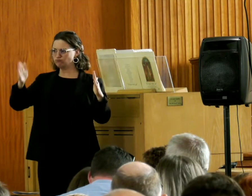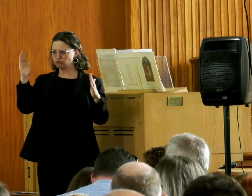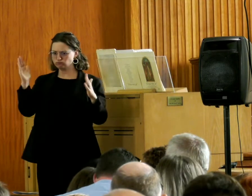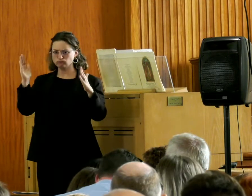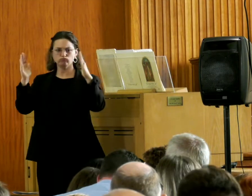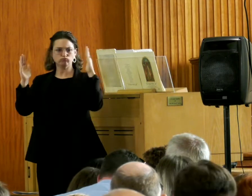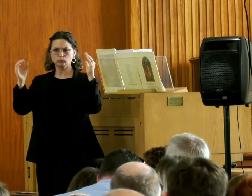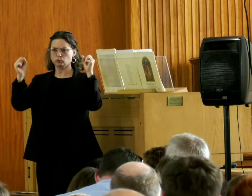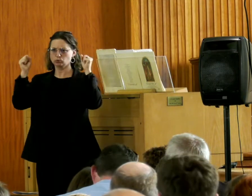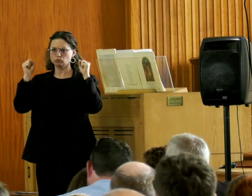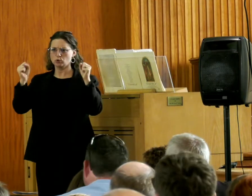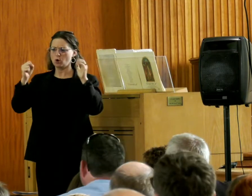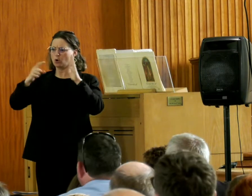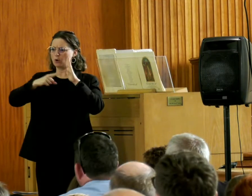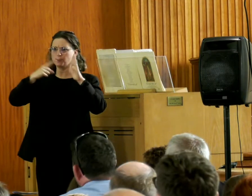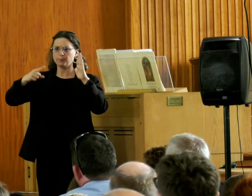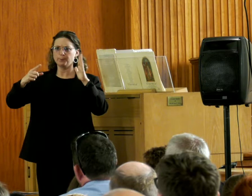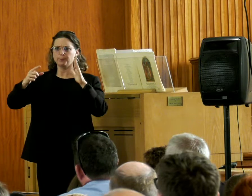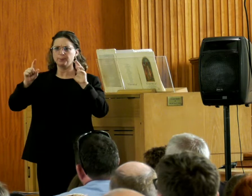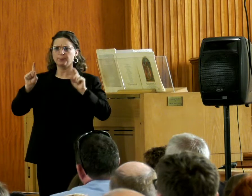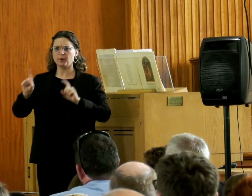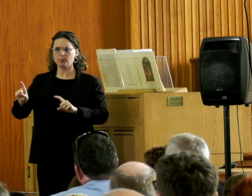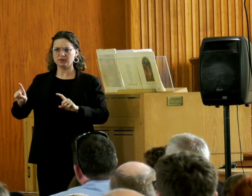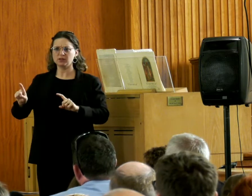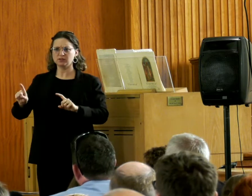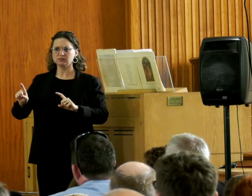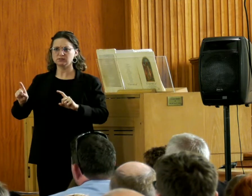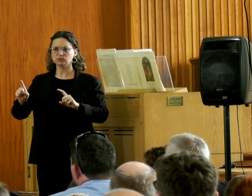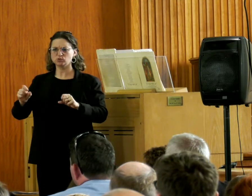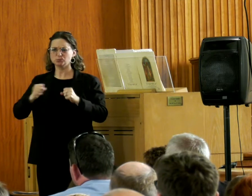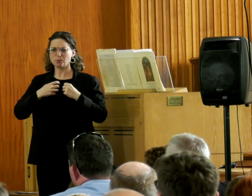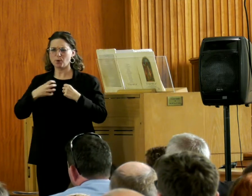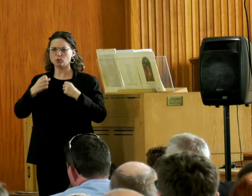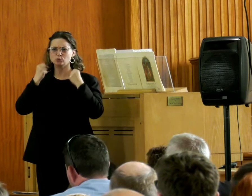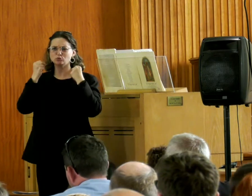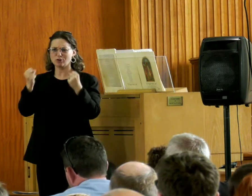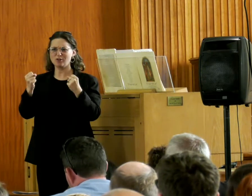is much more permanent and sturdier than a tent.